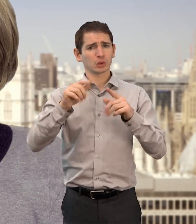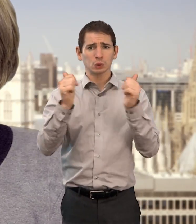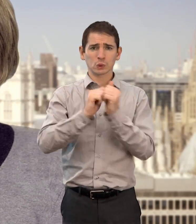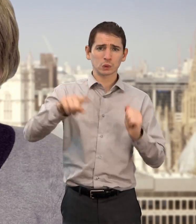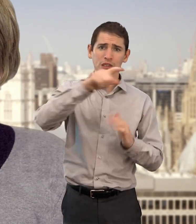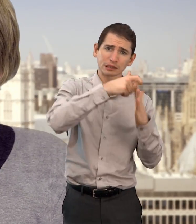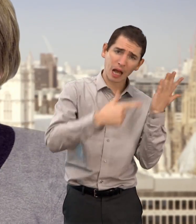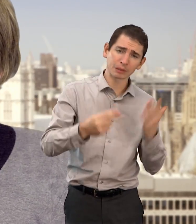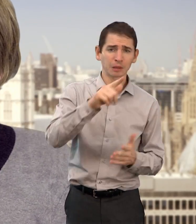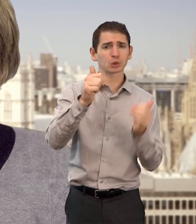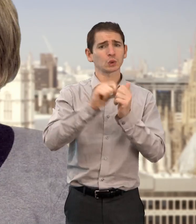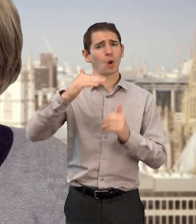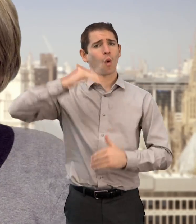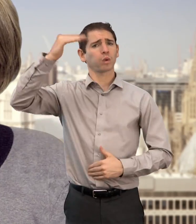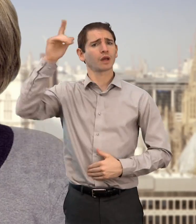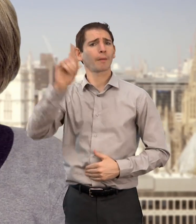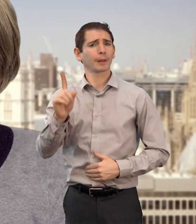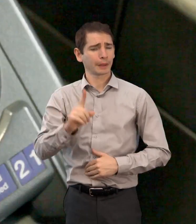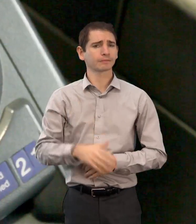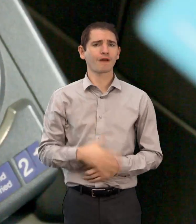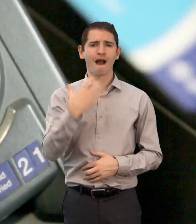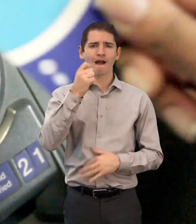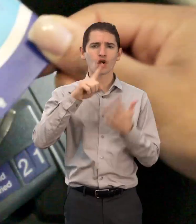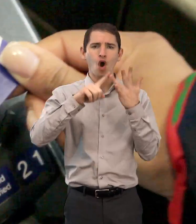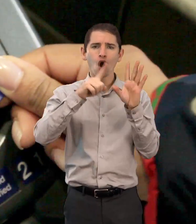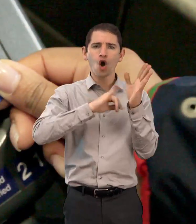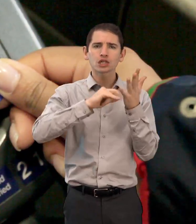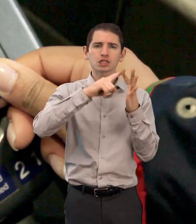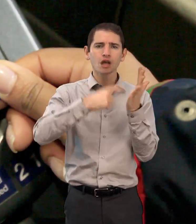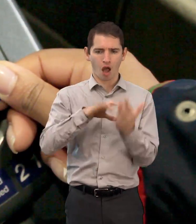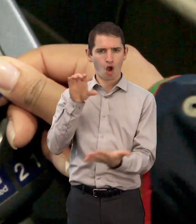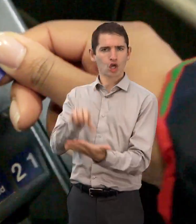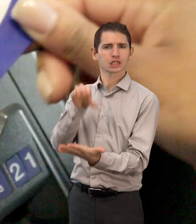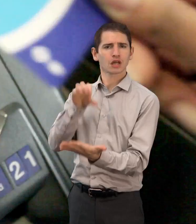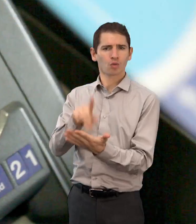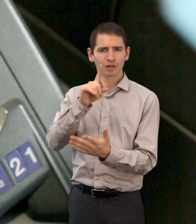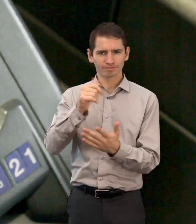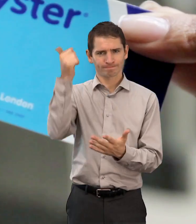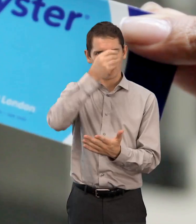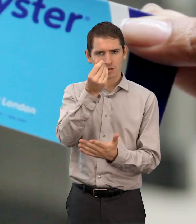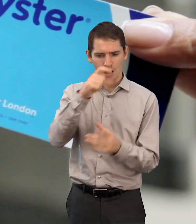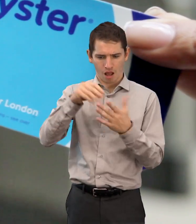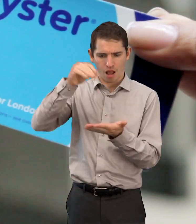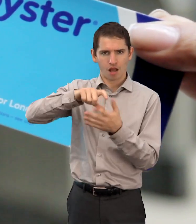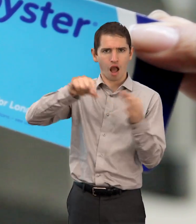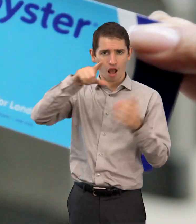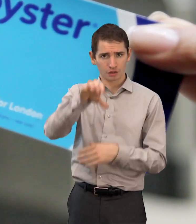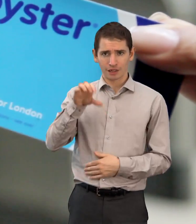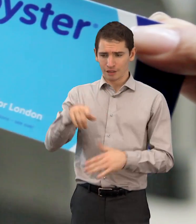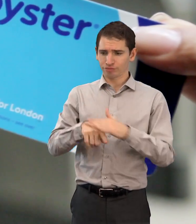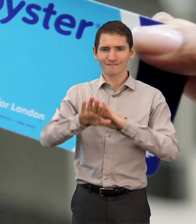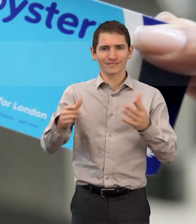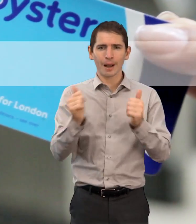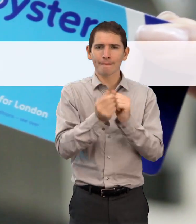London, some of which are for disabled and older people. Oyster is a plastic smart card used instead of paper